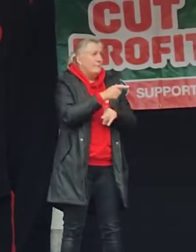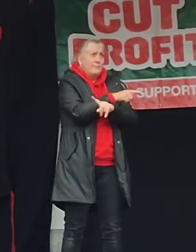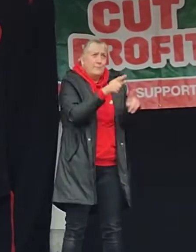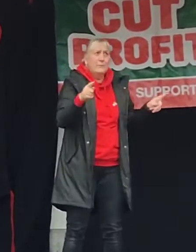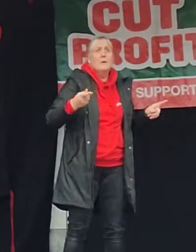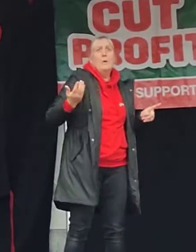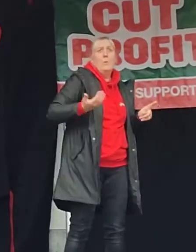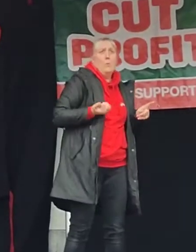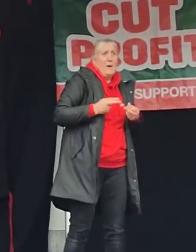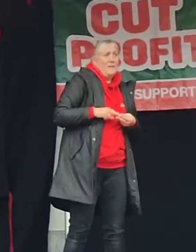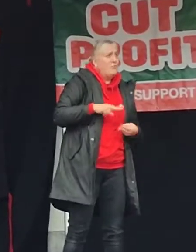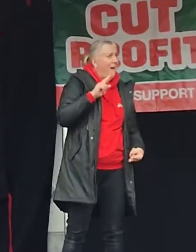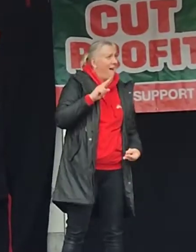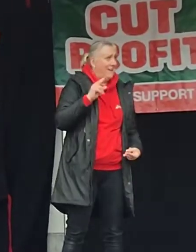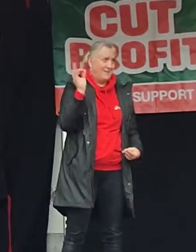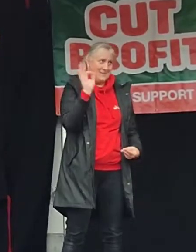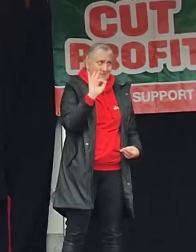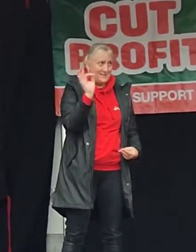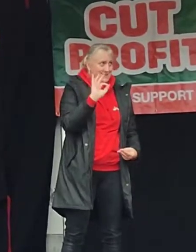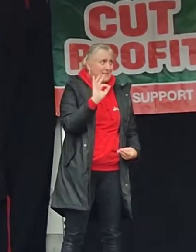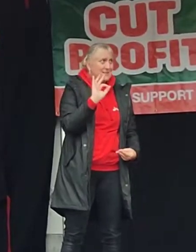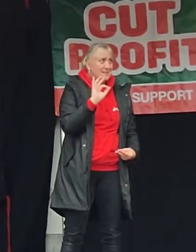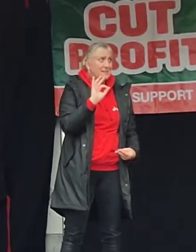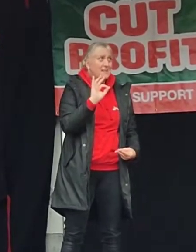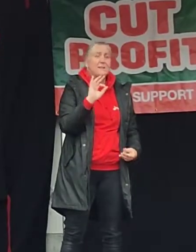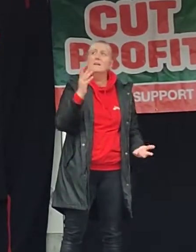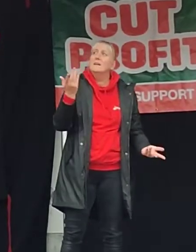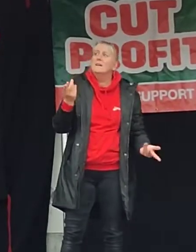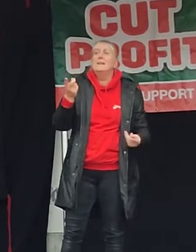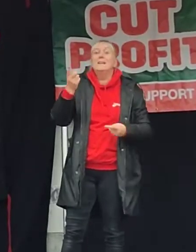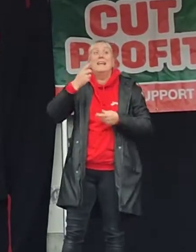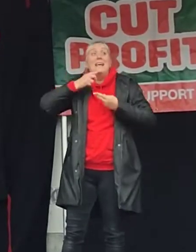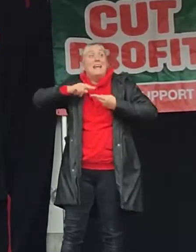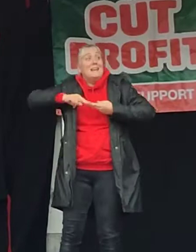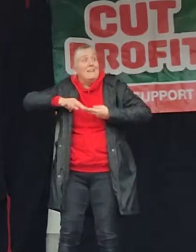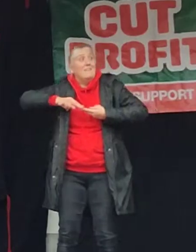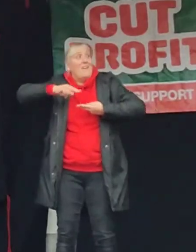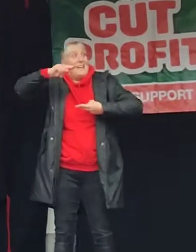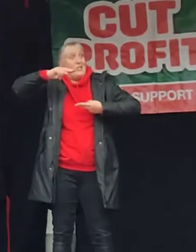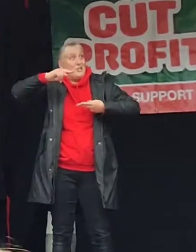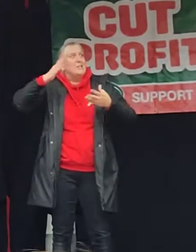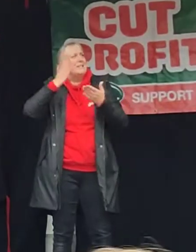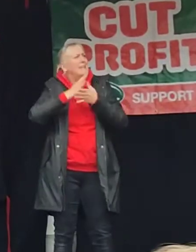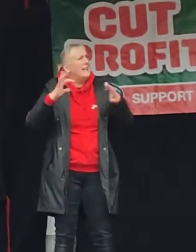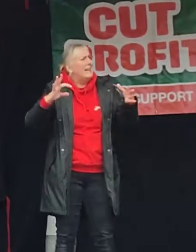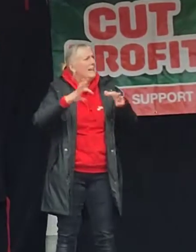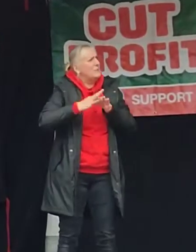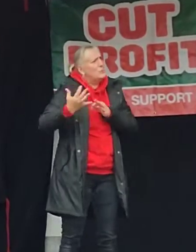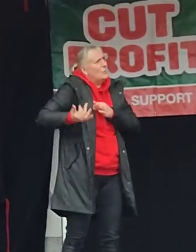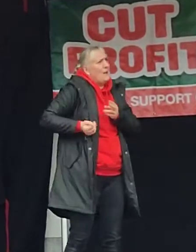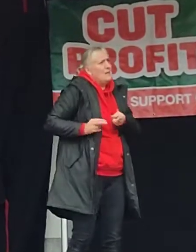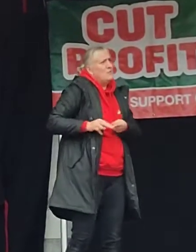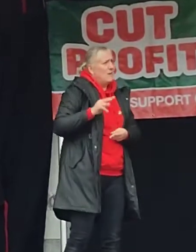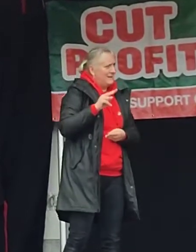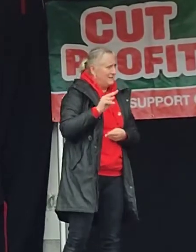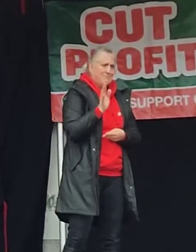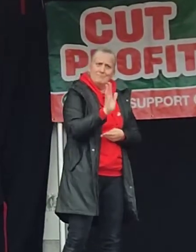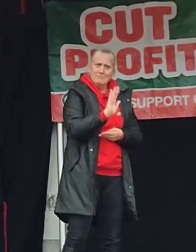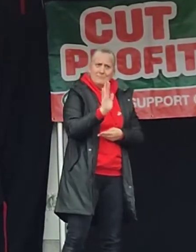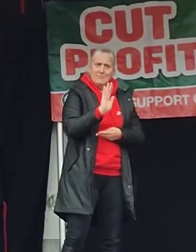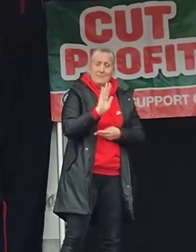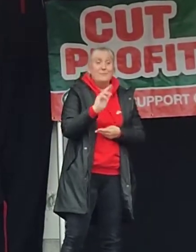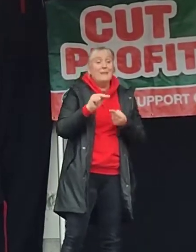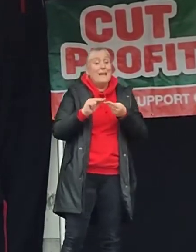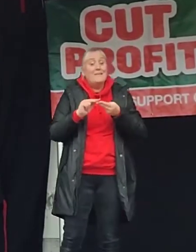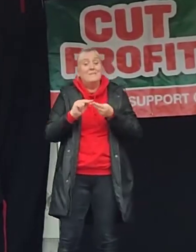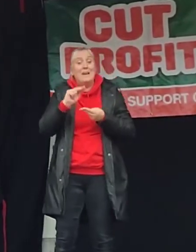wage rise. The cause of inflation is not wage rises. The cause of